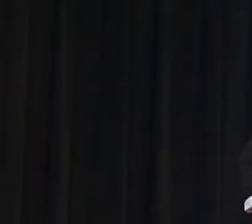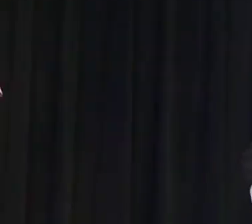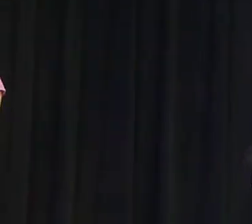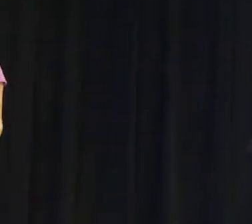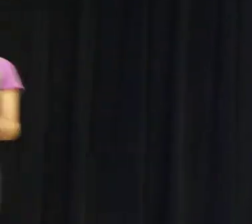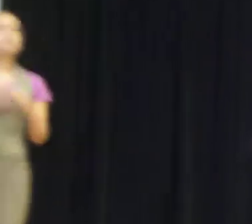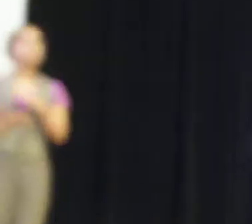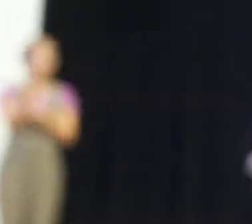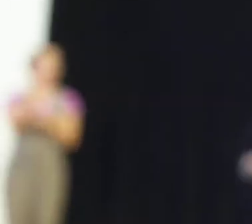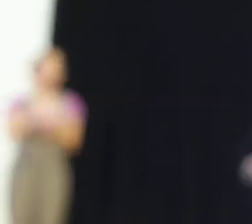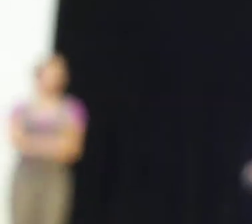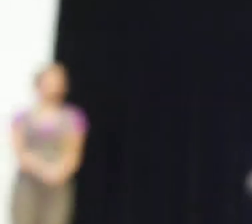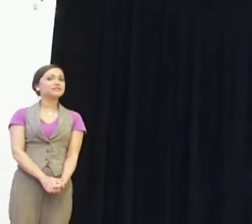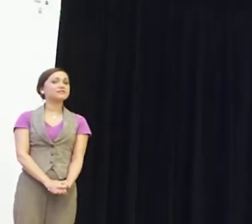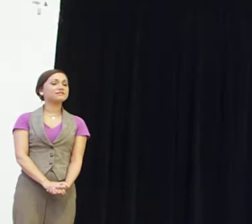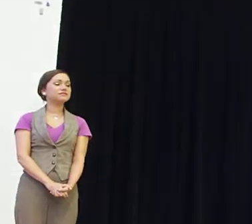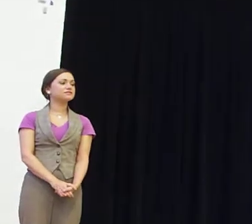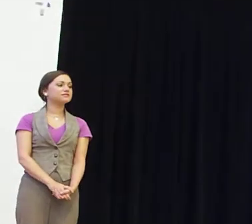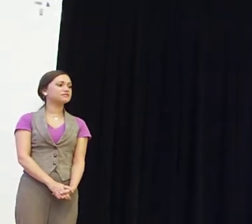Good morning.